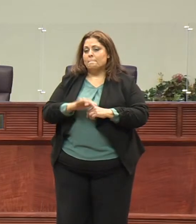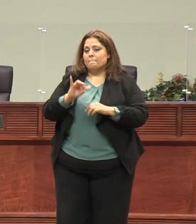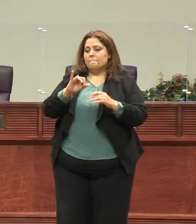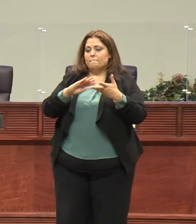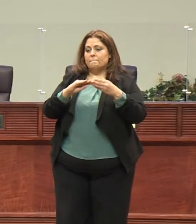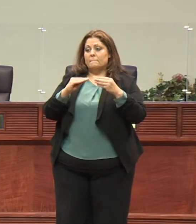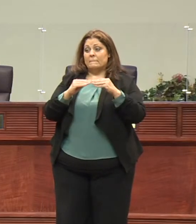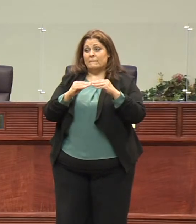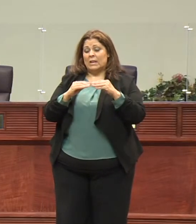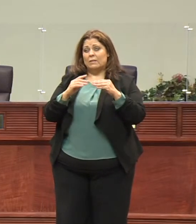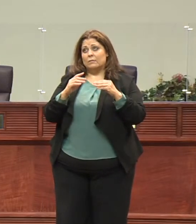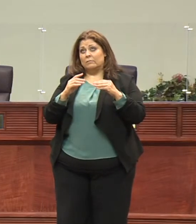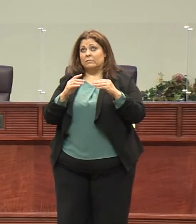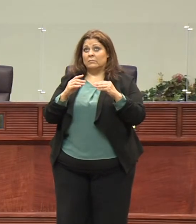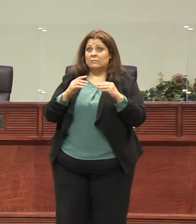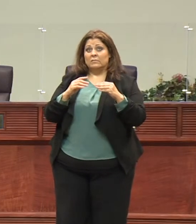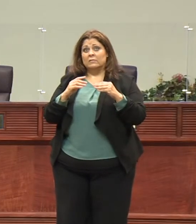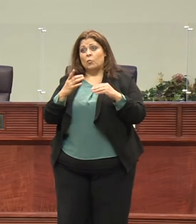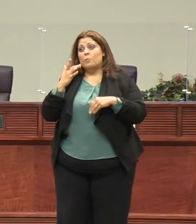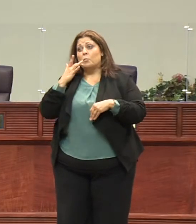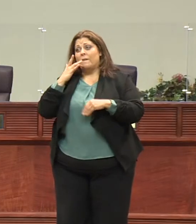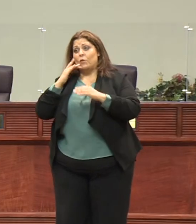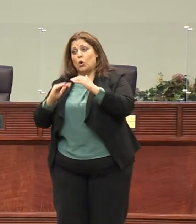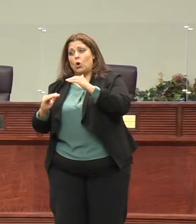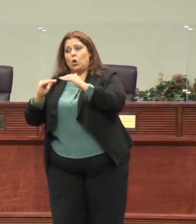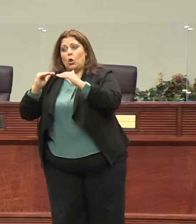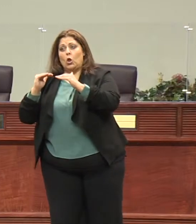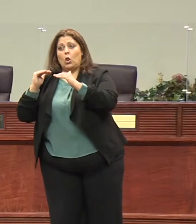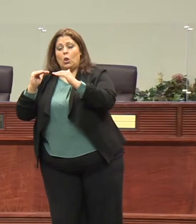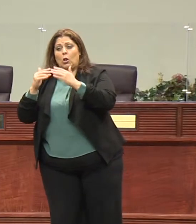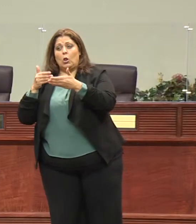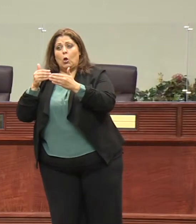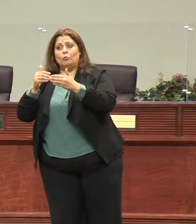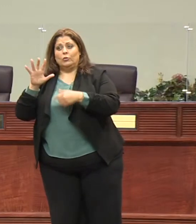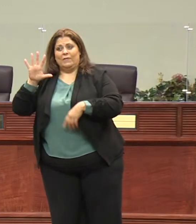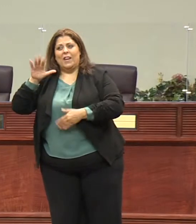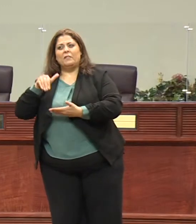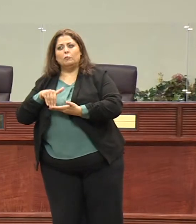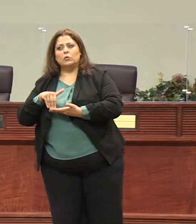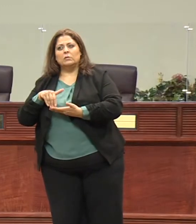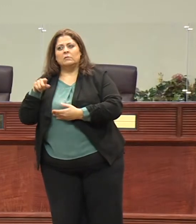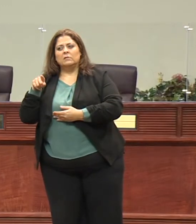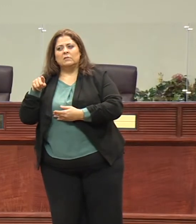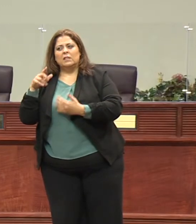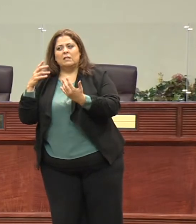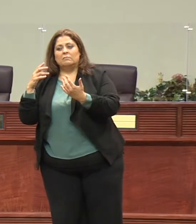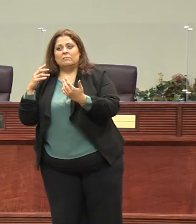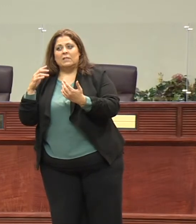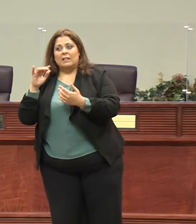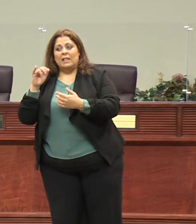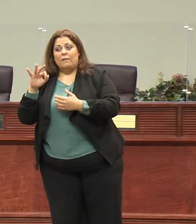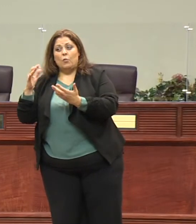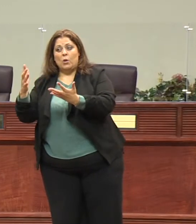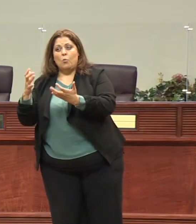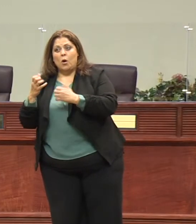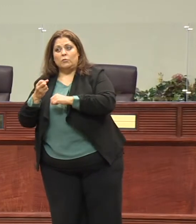be going around, 5,000 if we want to beat at this, which we